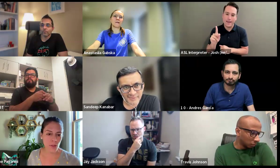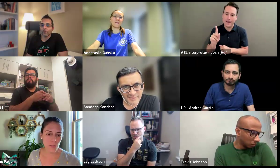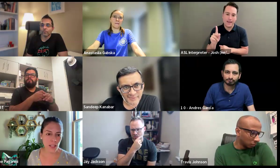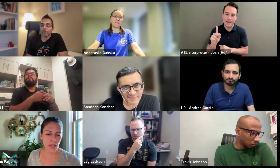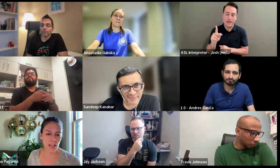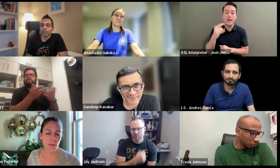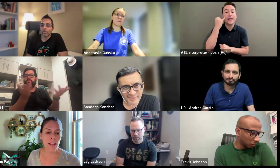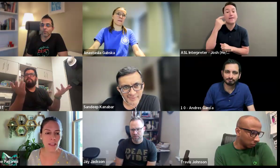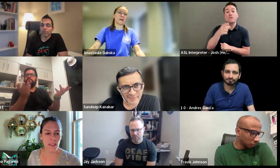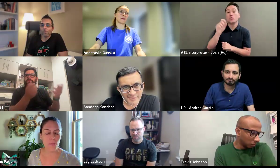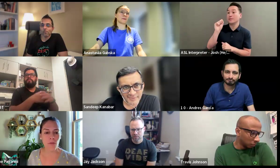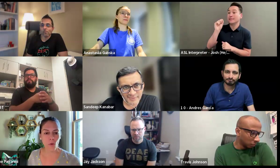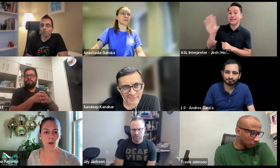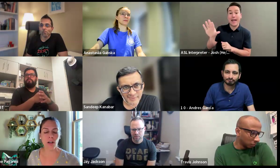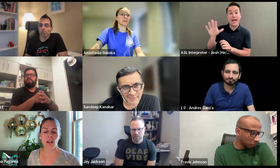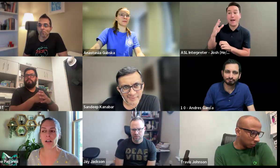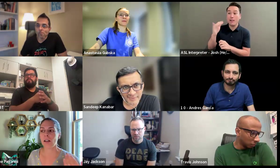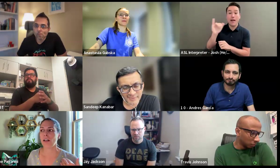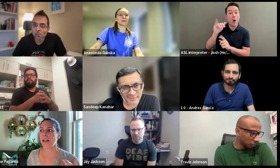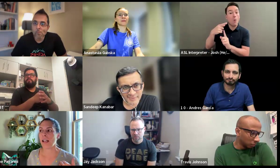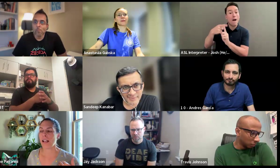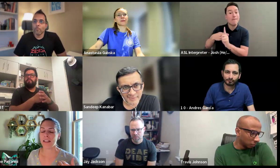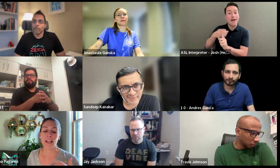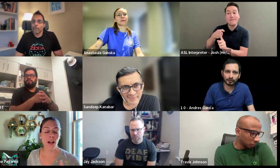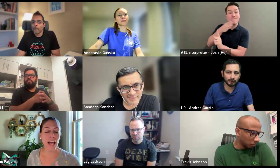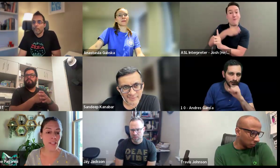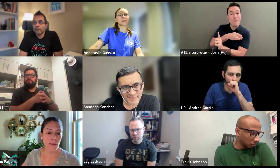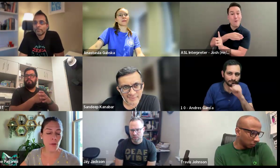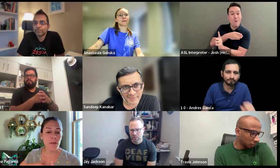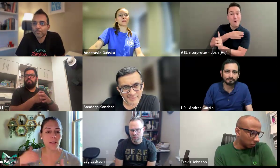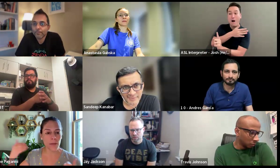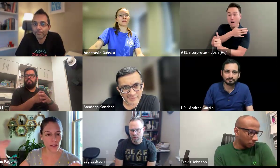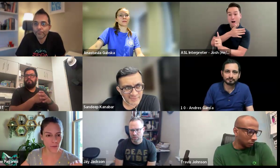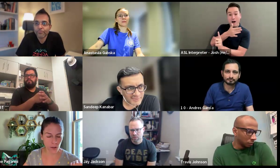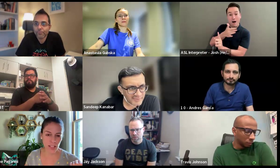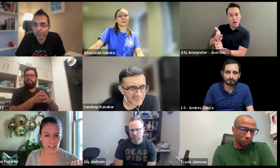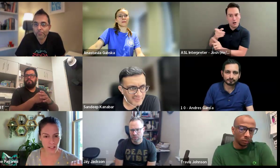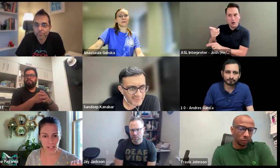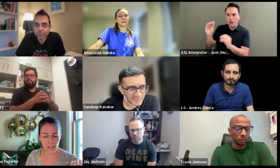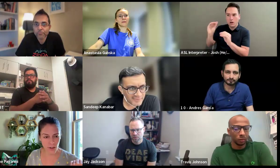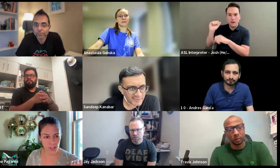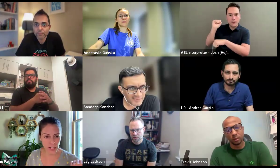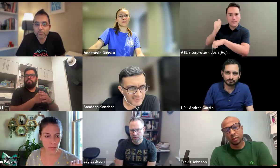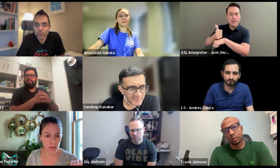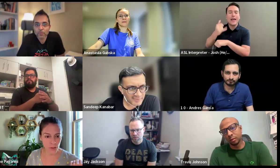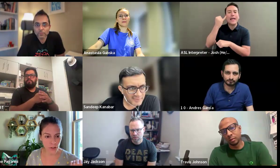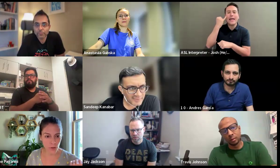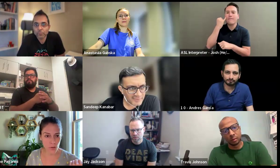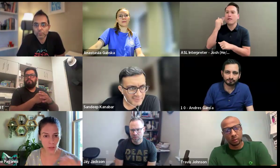them something a month before and they don't have time to implement the full thing, that's understandable, you know, because we